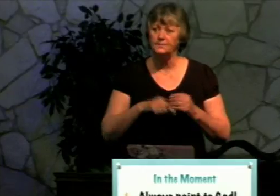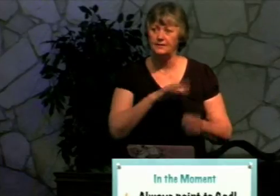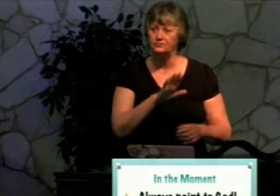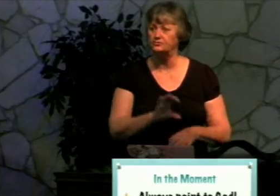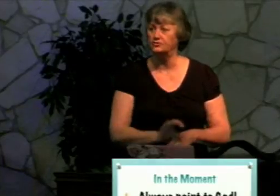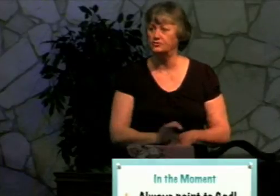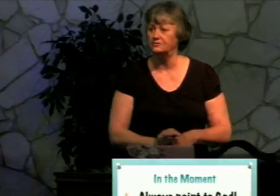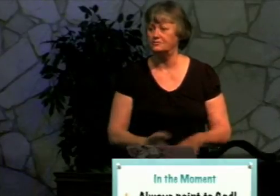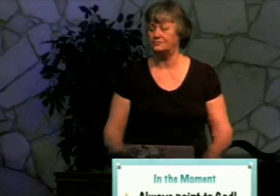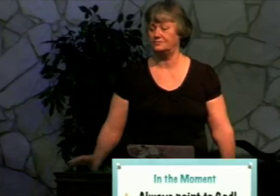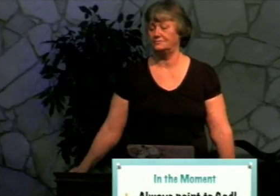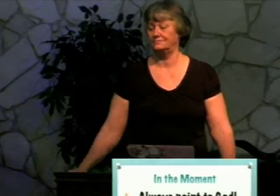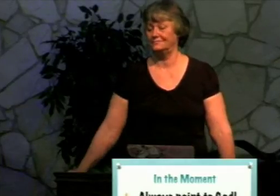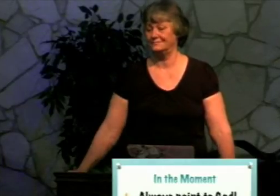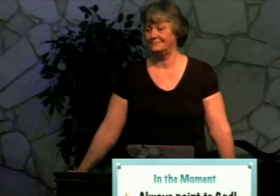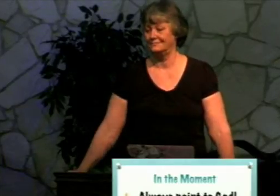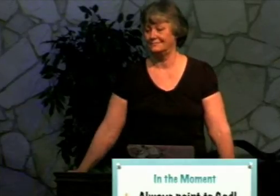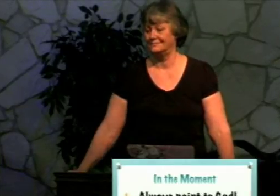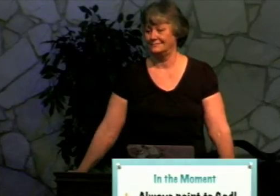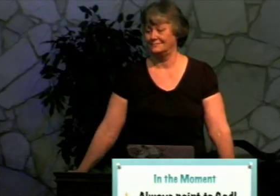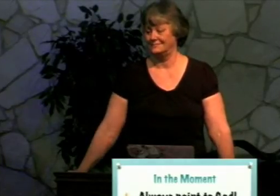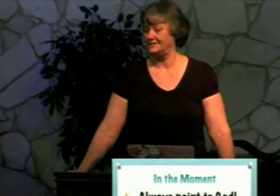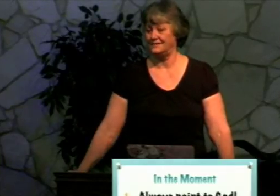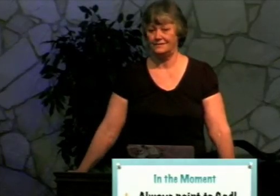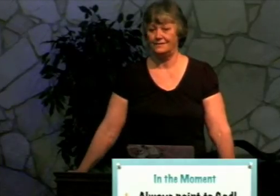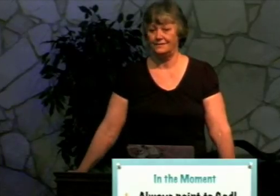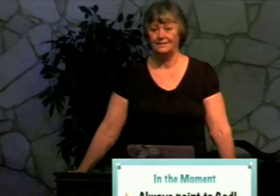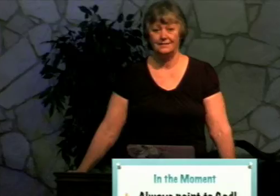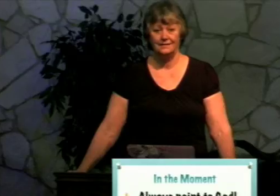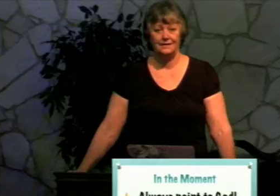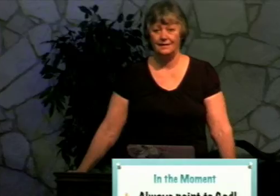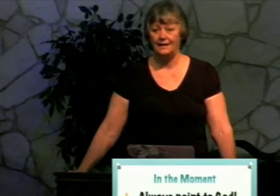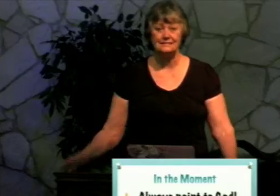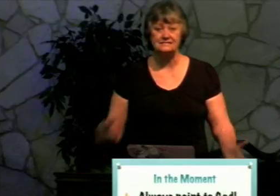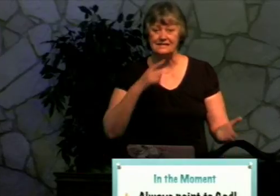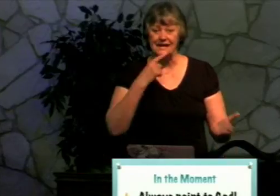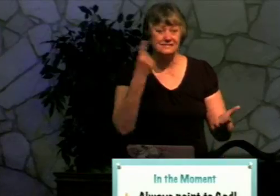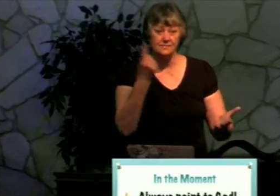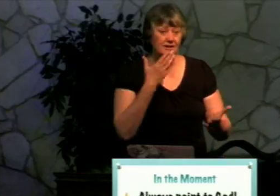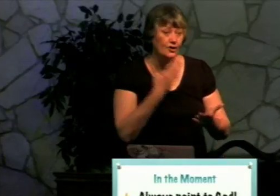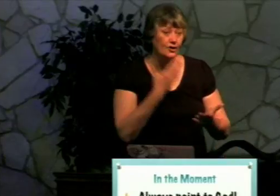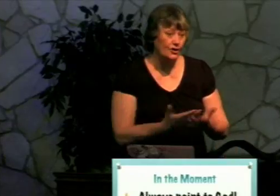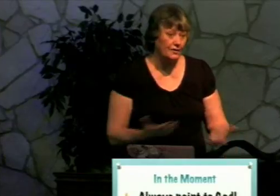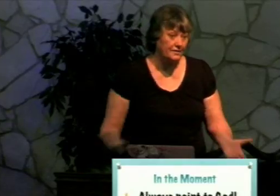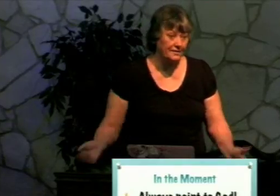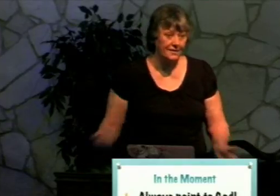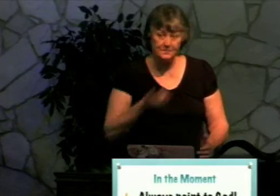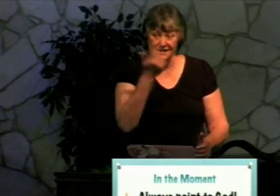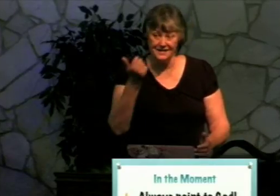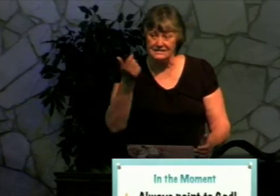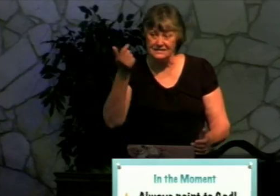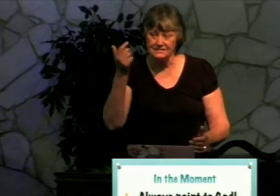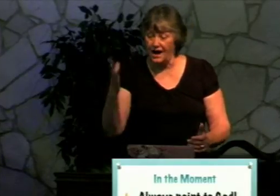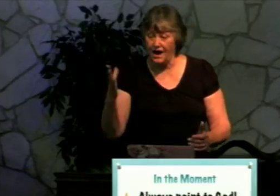about your church. See? And says something good. Because